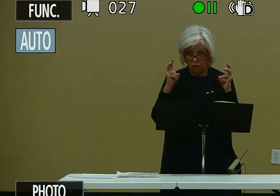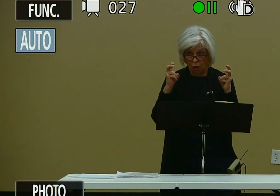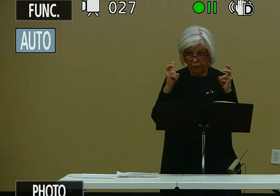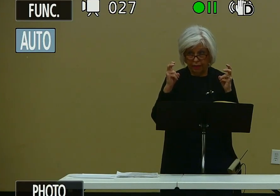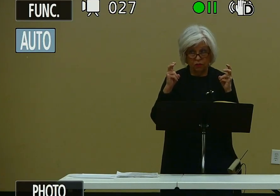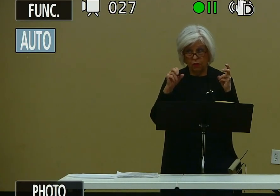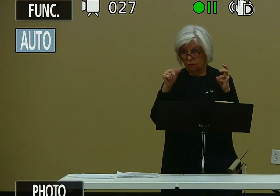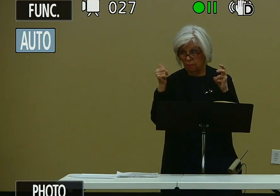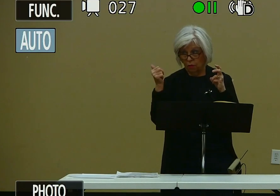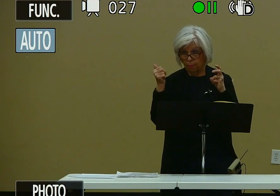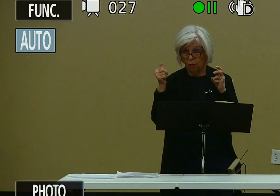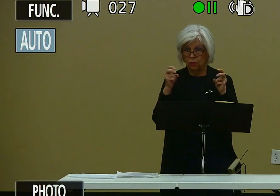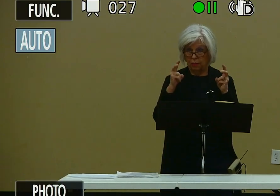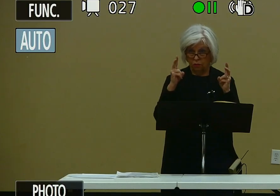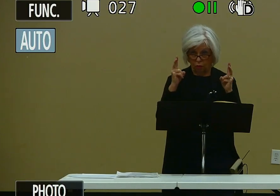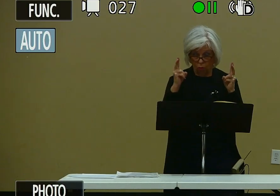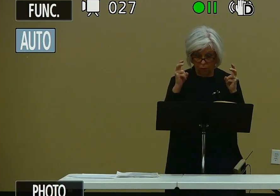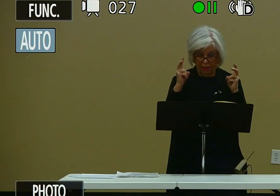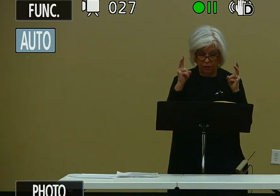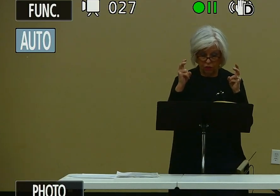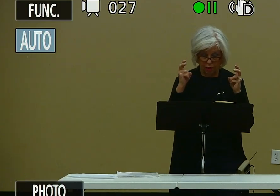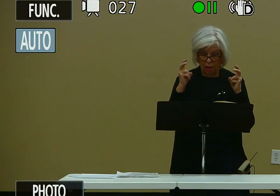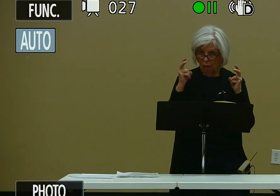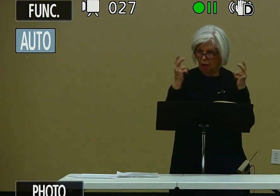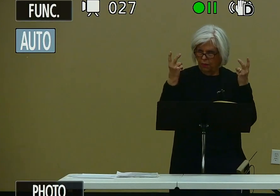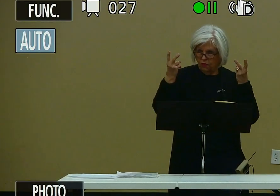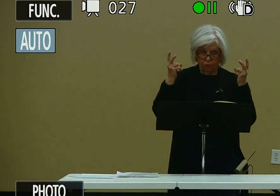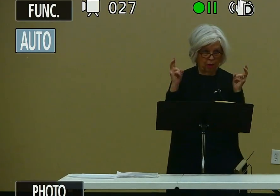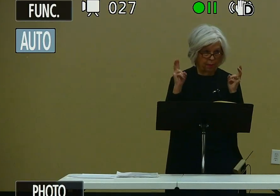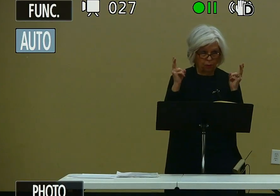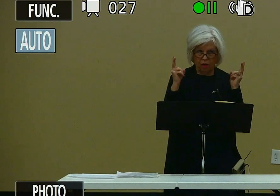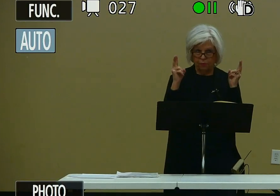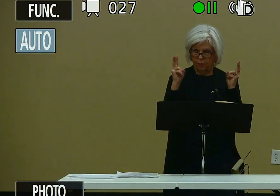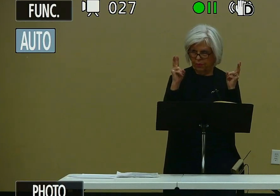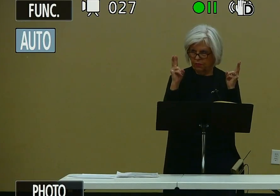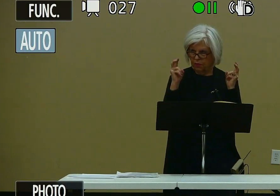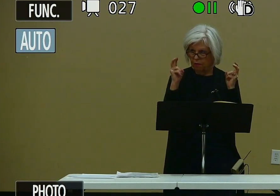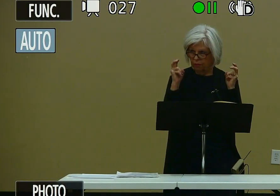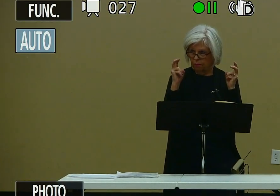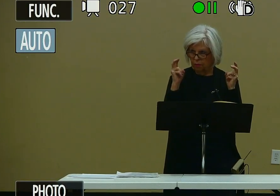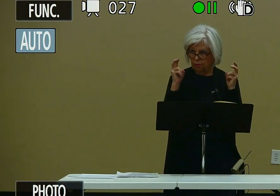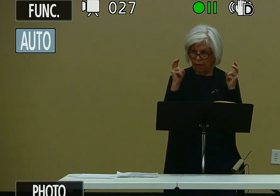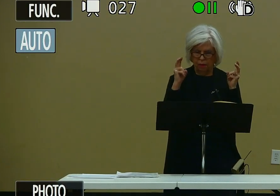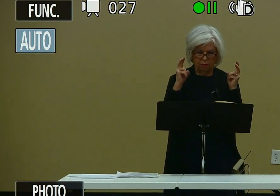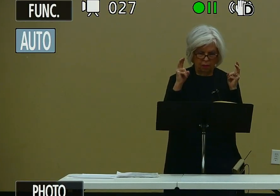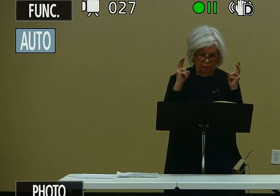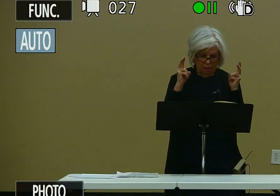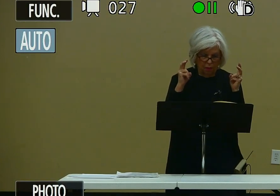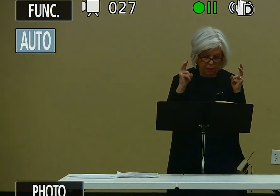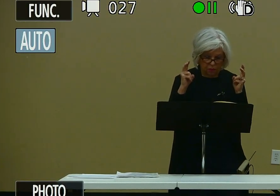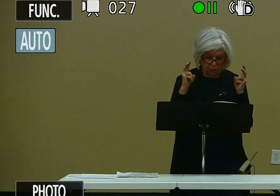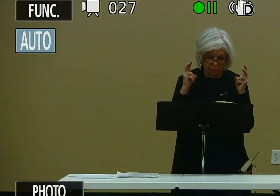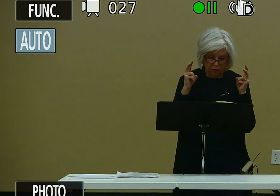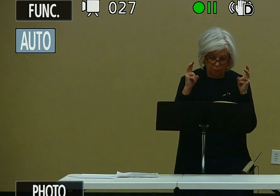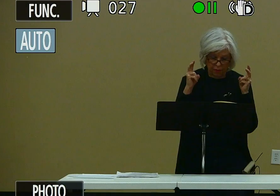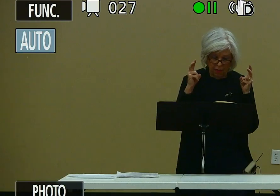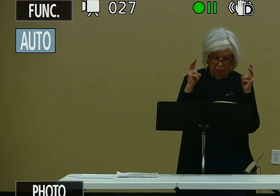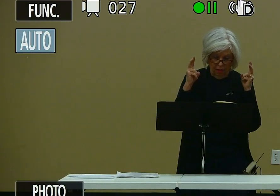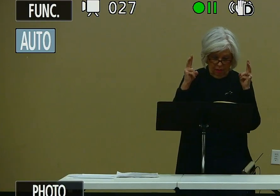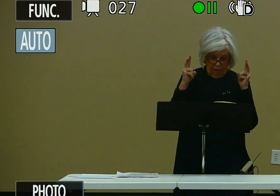talking. It's not some other person. It's a quotation. And this, I mean, we're all familiar with this sign for quotes, right? Okay, so we'll start with the